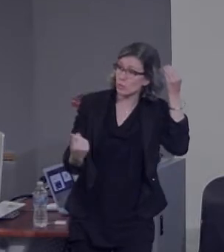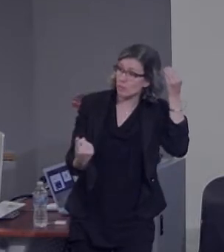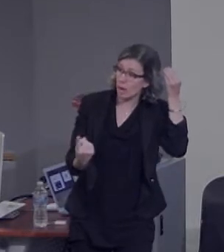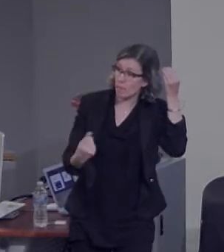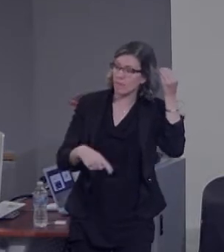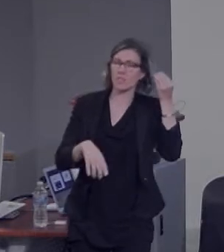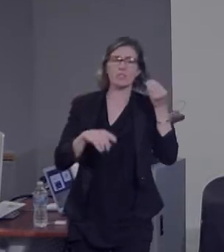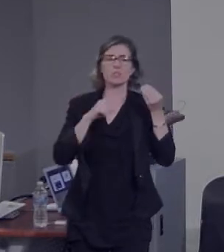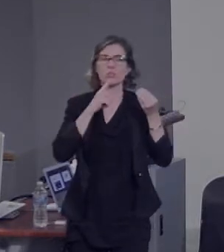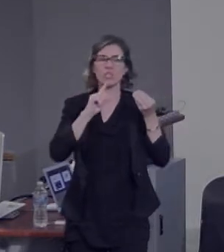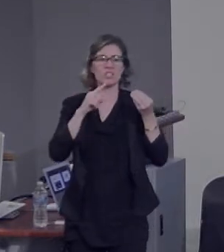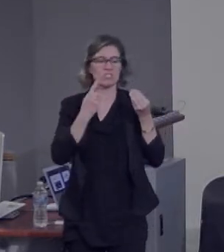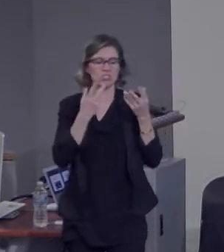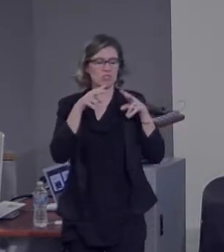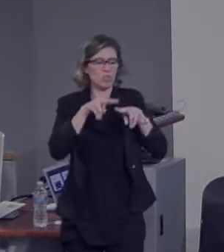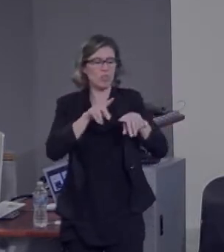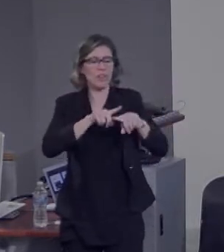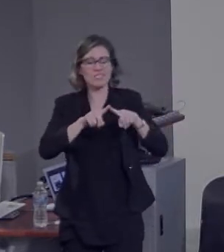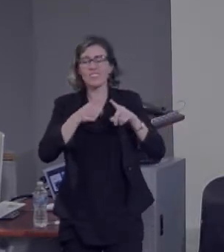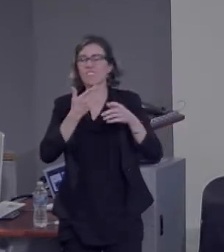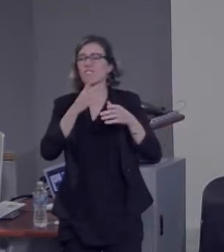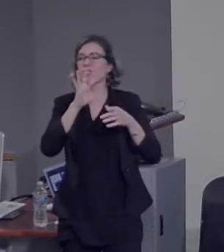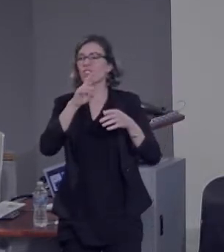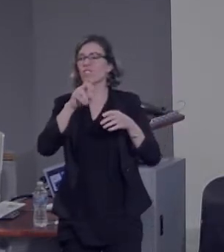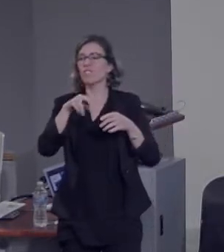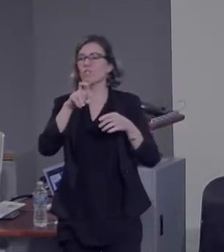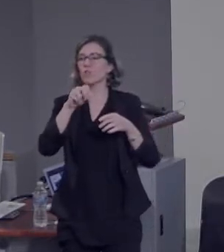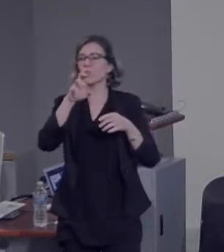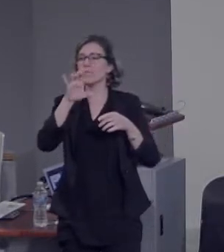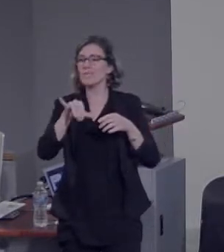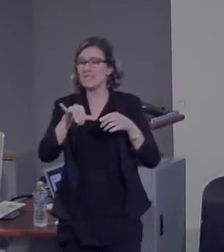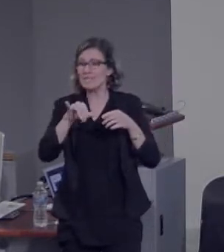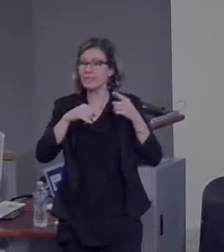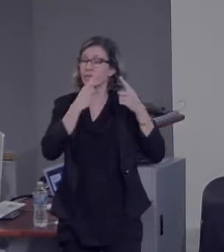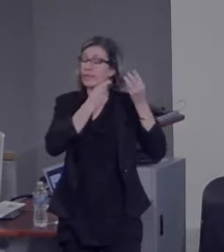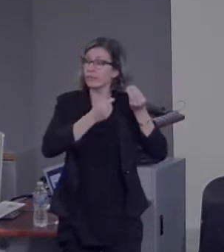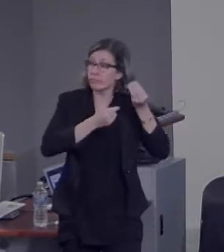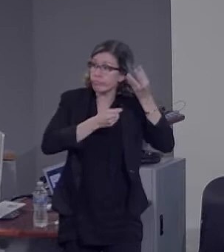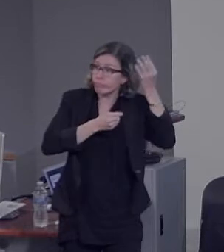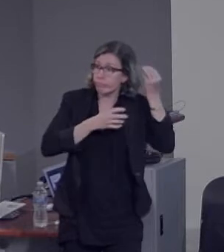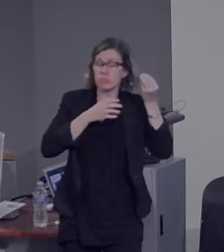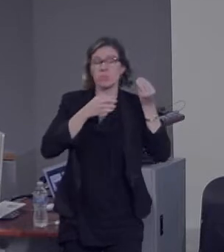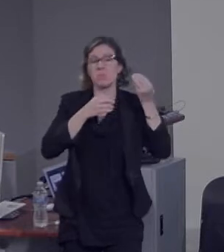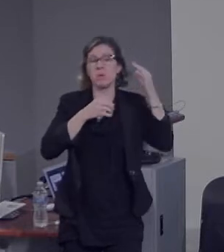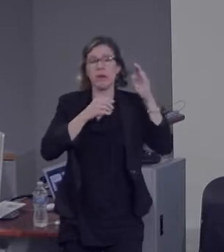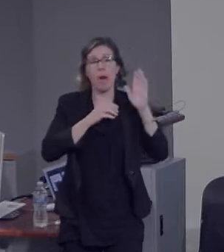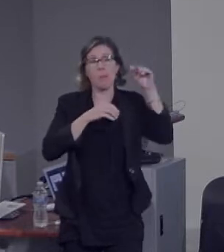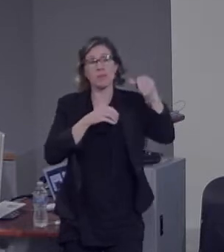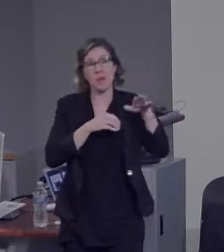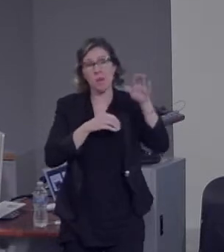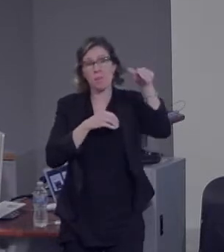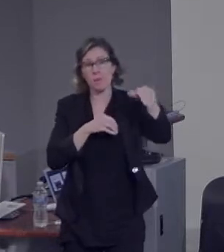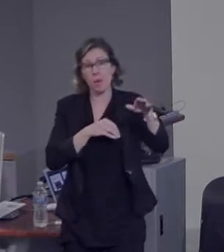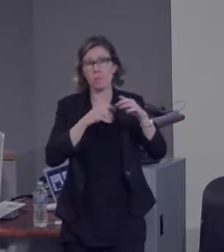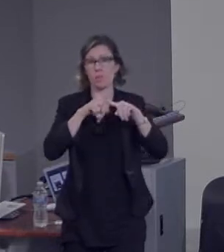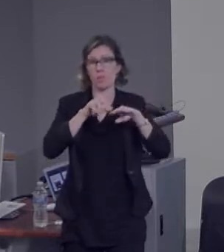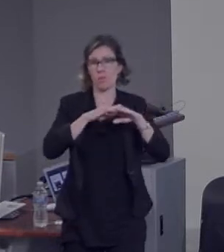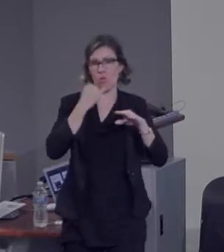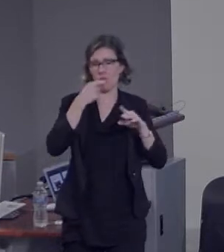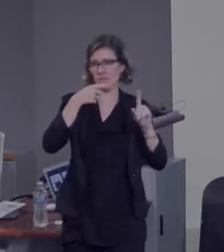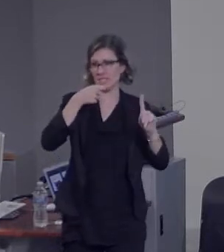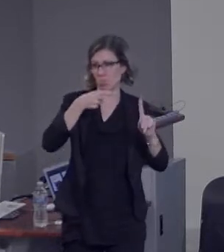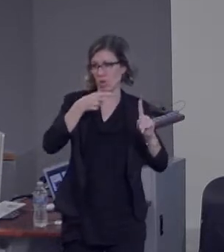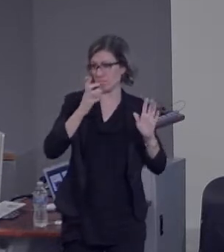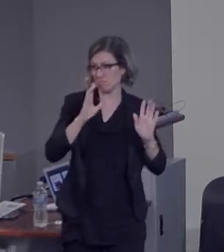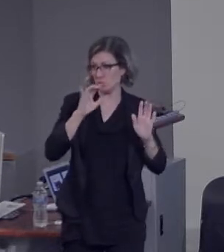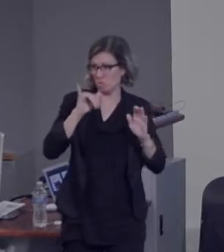frequency modulation. So they will increase their frequency or decrease their frequency. That's the basis. So we use this